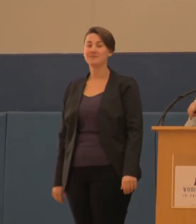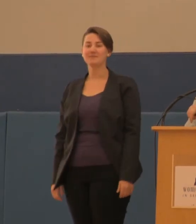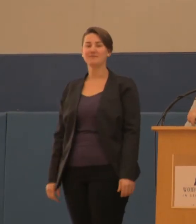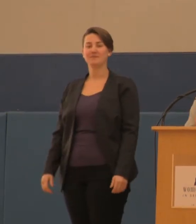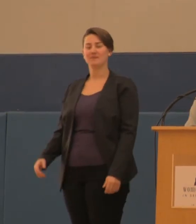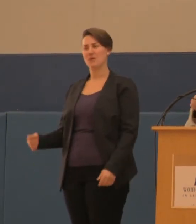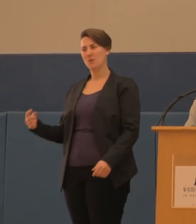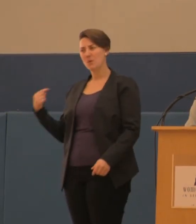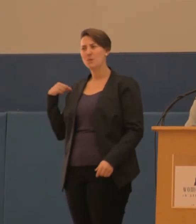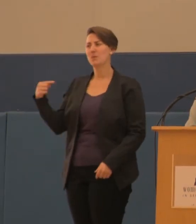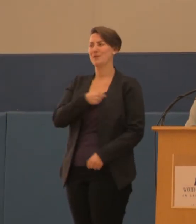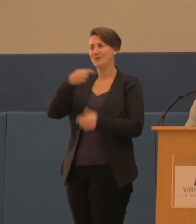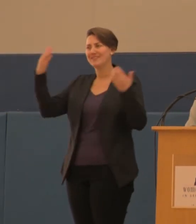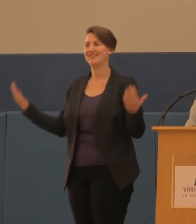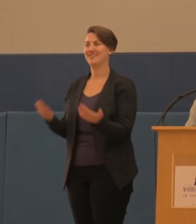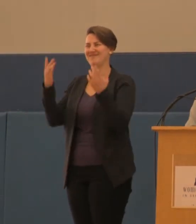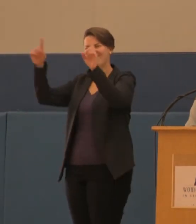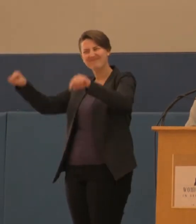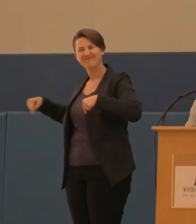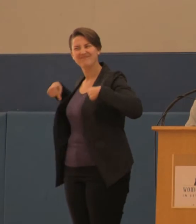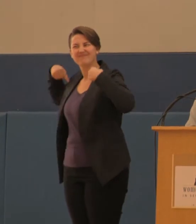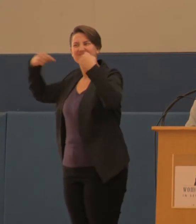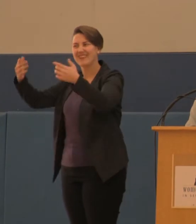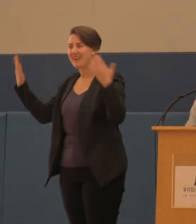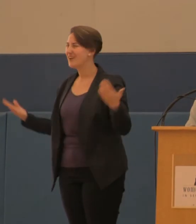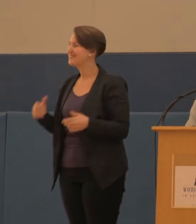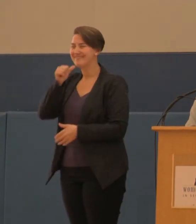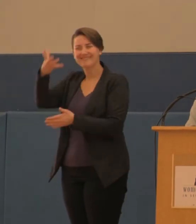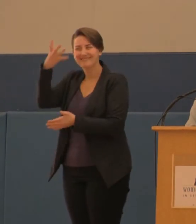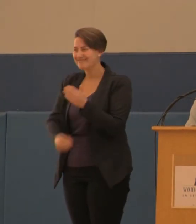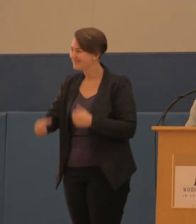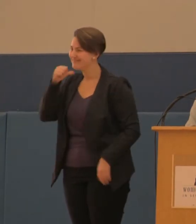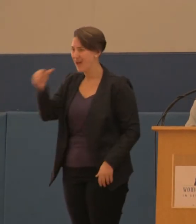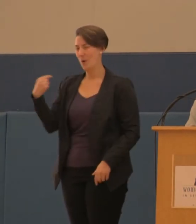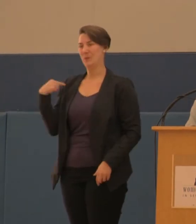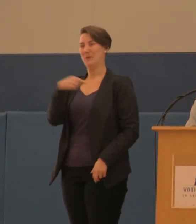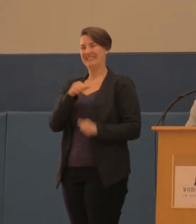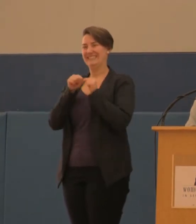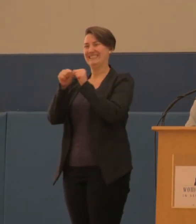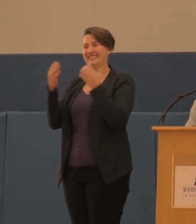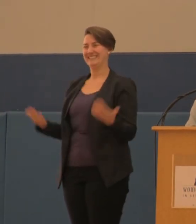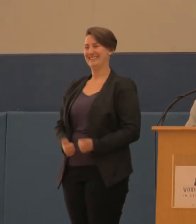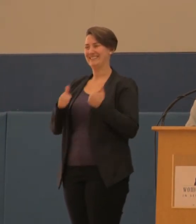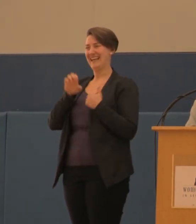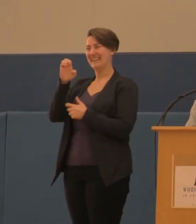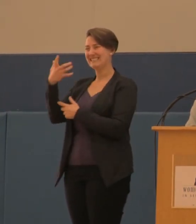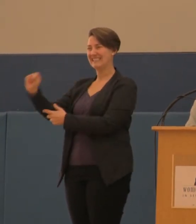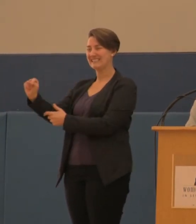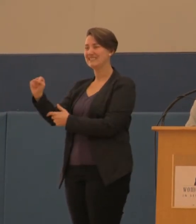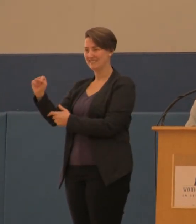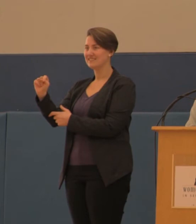We are here, we have always been here. We are not going away. We exist. And